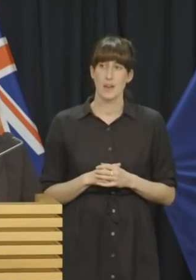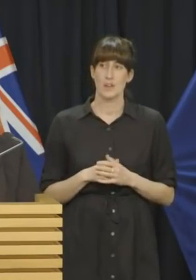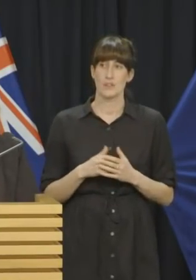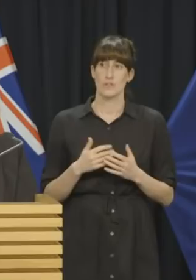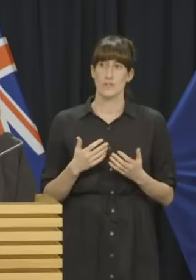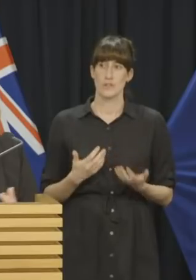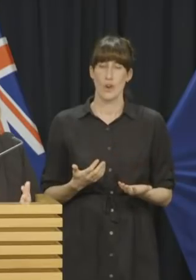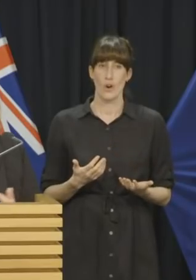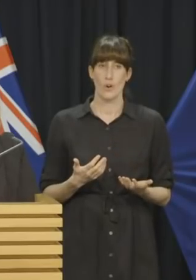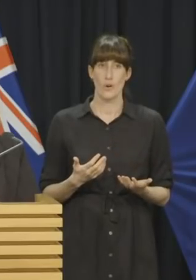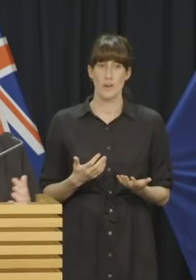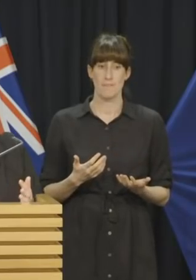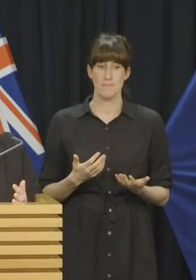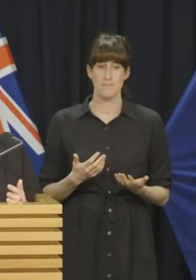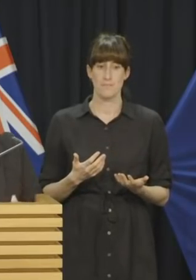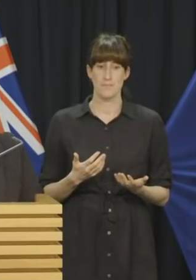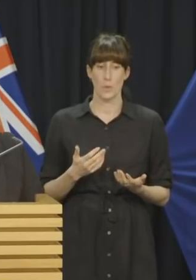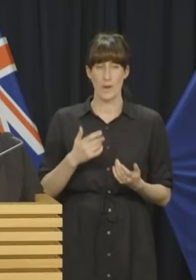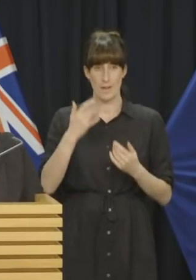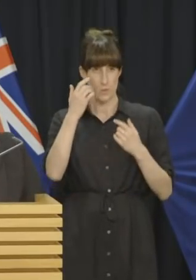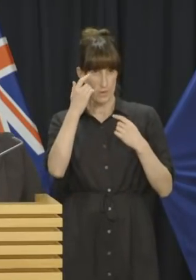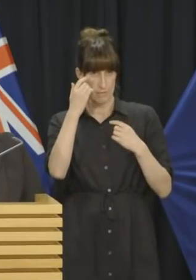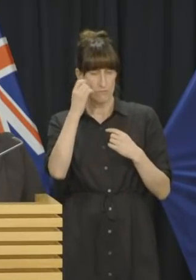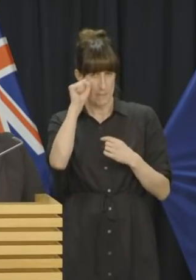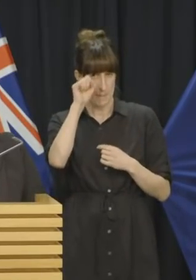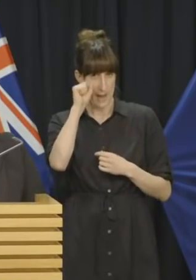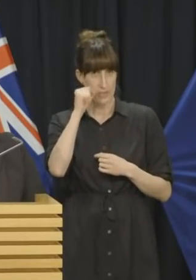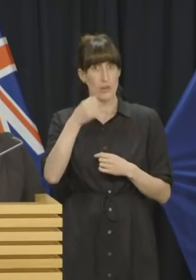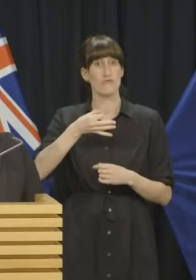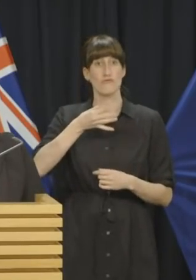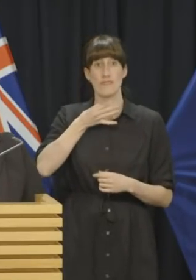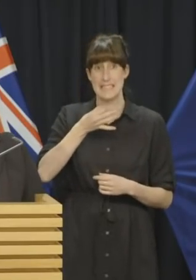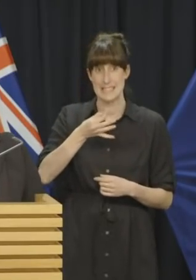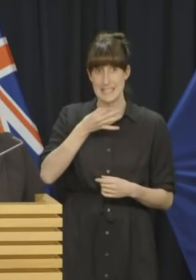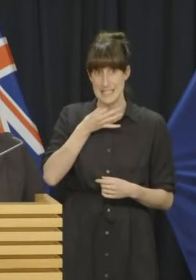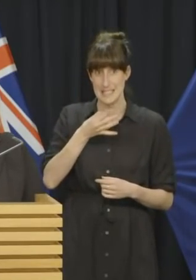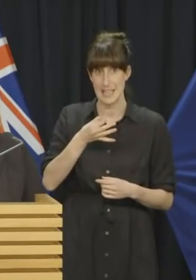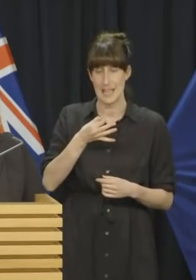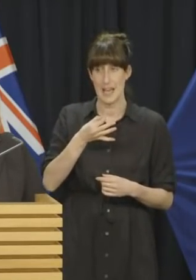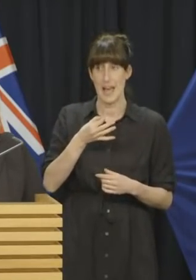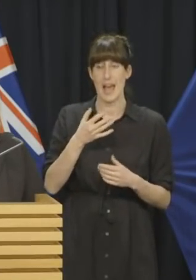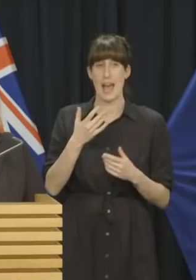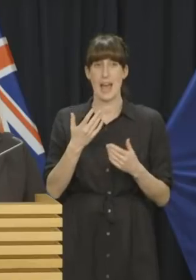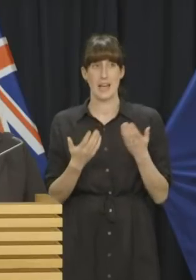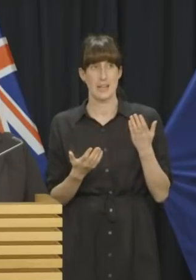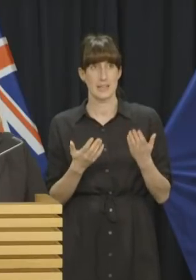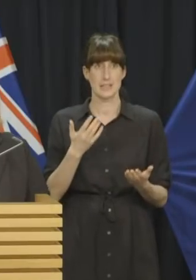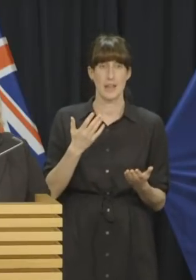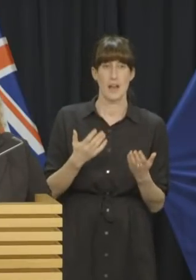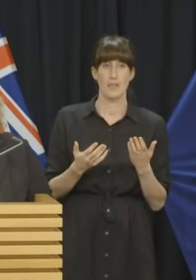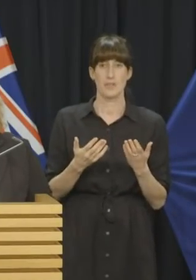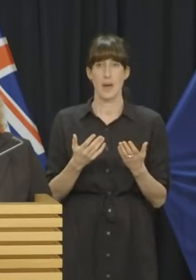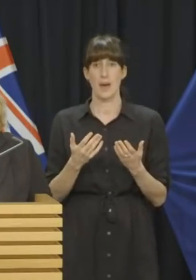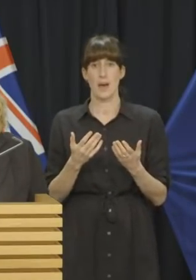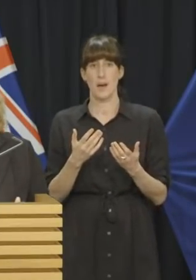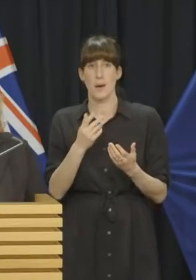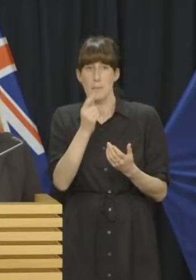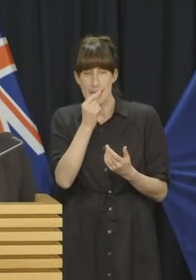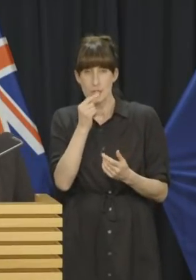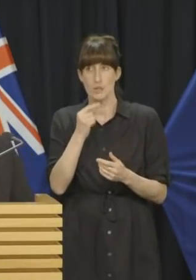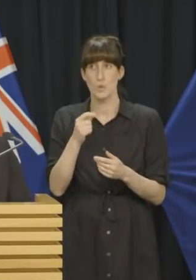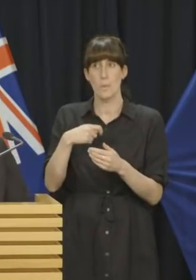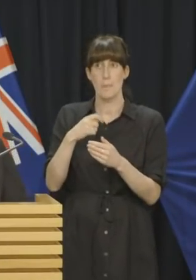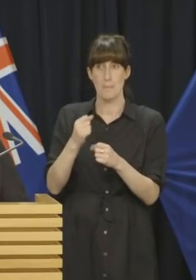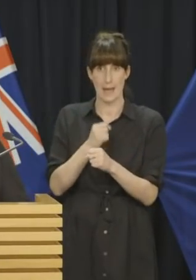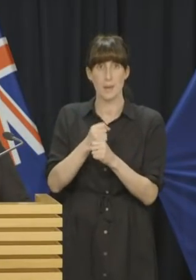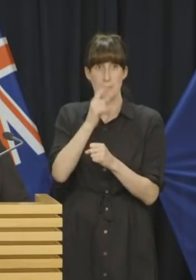know in terms of the continuum of risk along the ability to charge New Zealanders, it seemed increasingly obvious to me